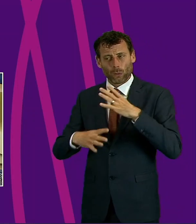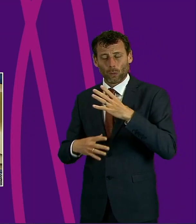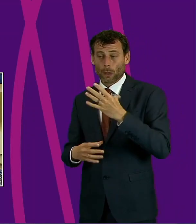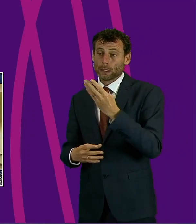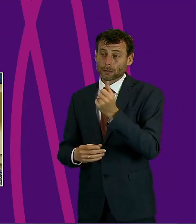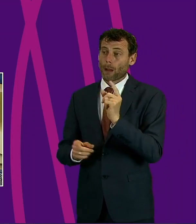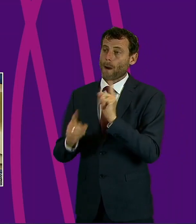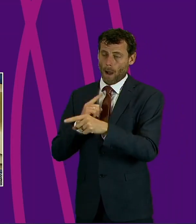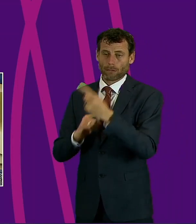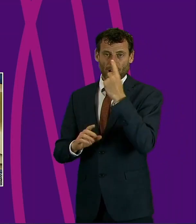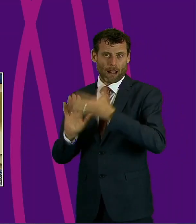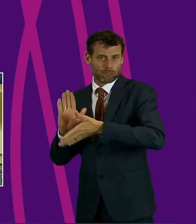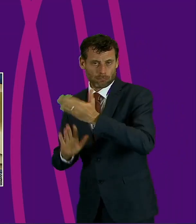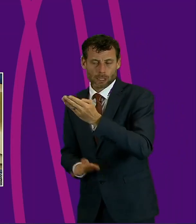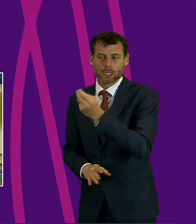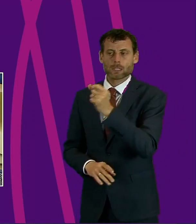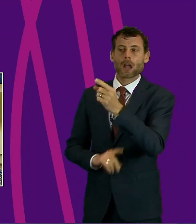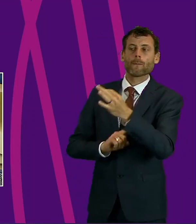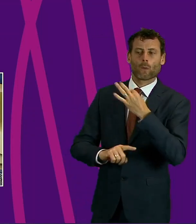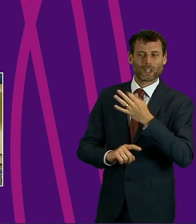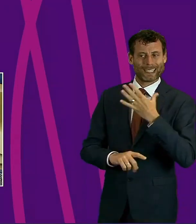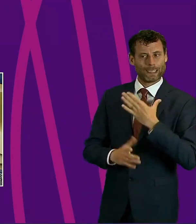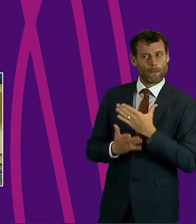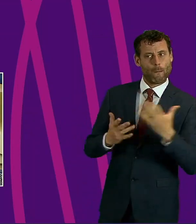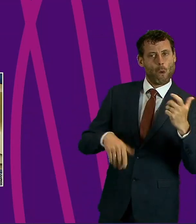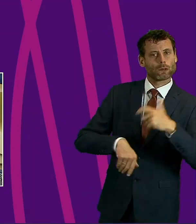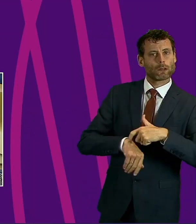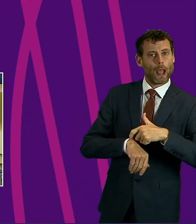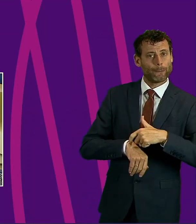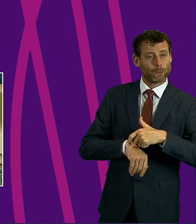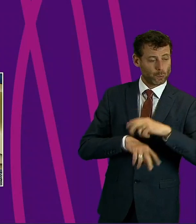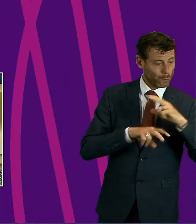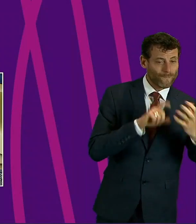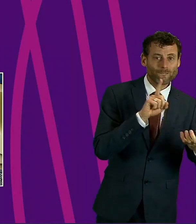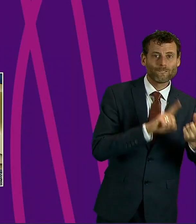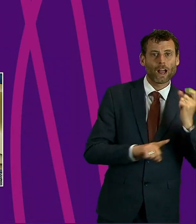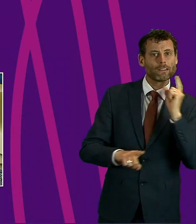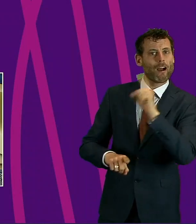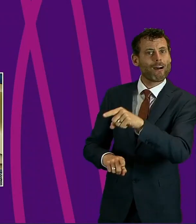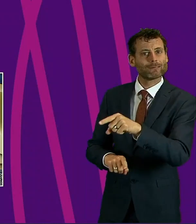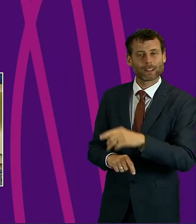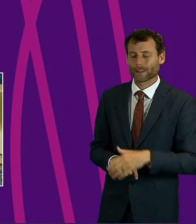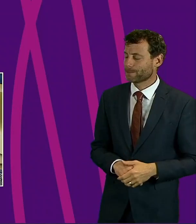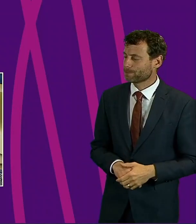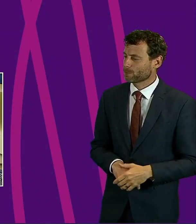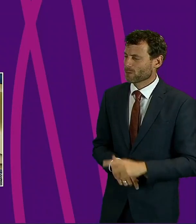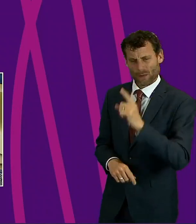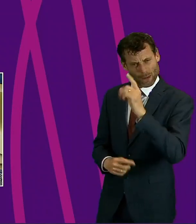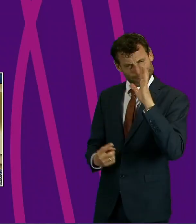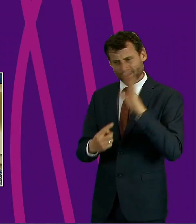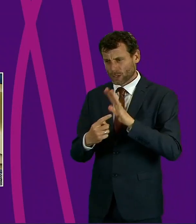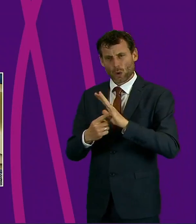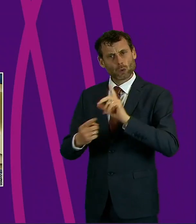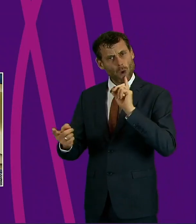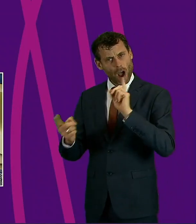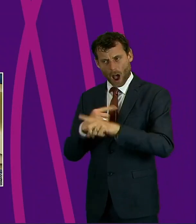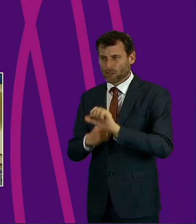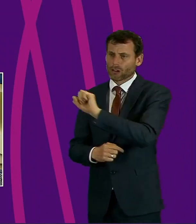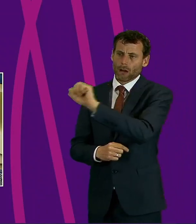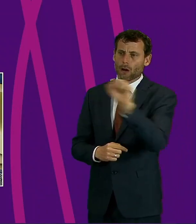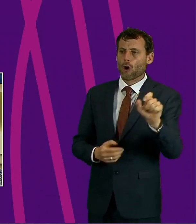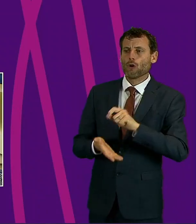members are asking for. But what I would say is, in addition to recognising the importance of answering written questions as quickly